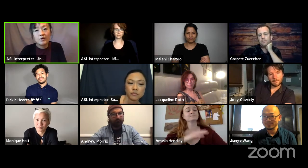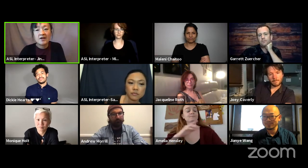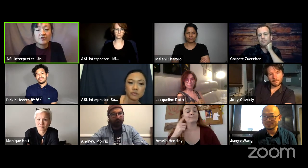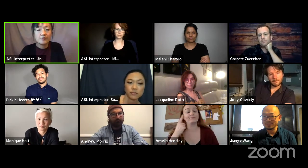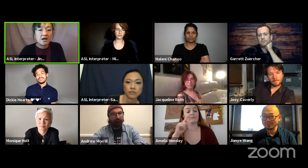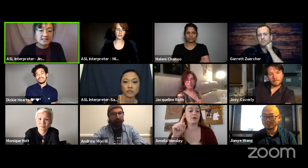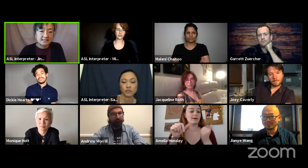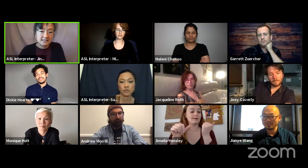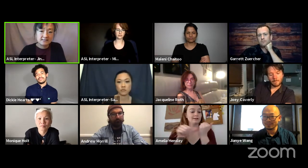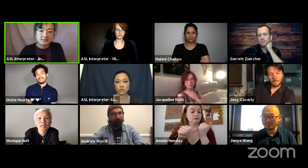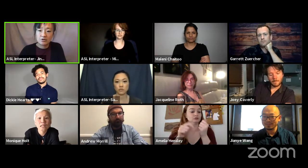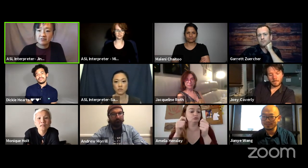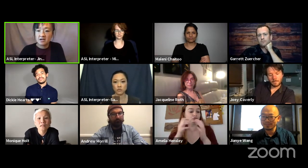other processes were involved?